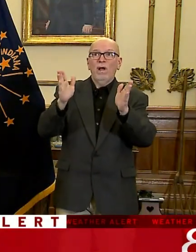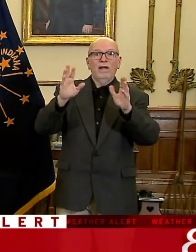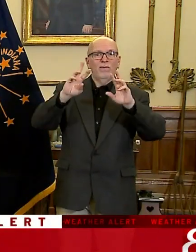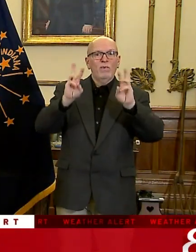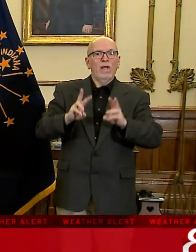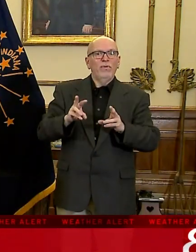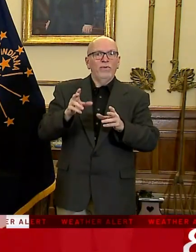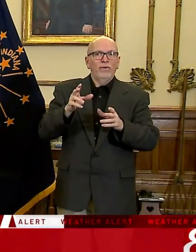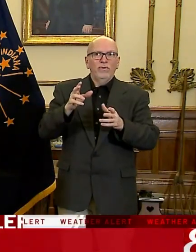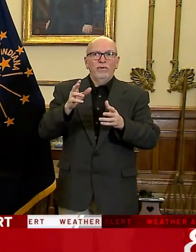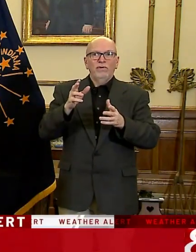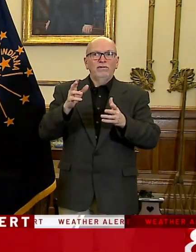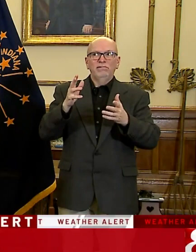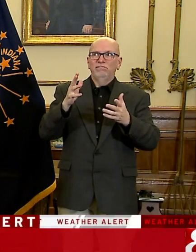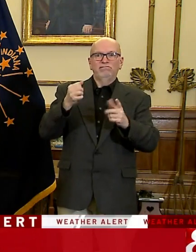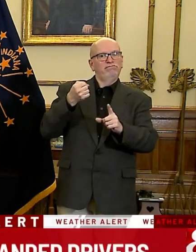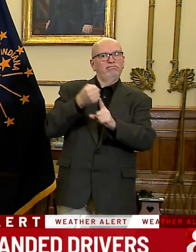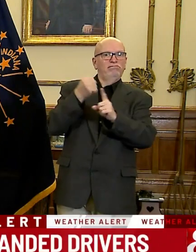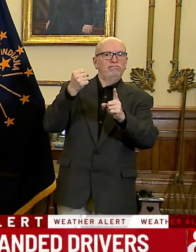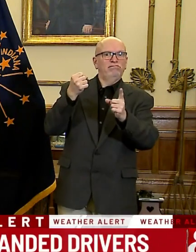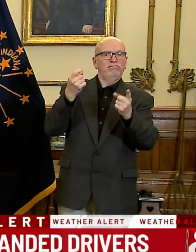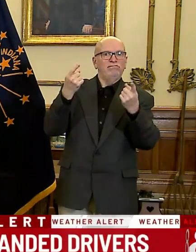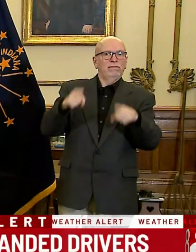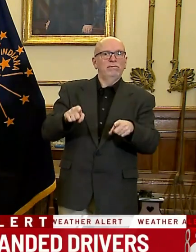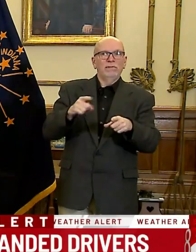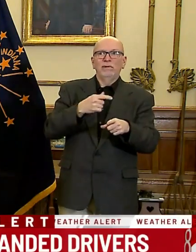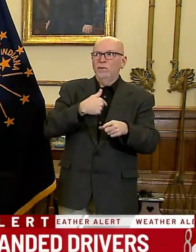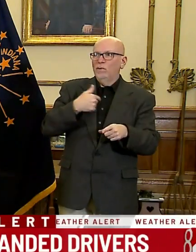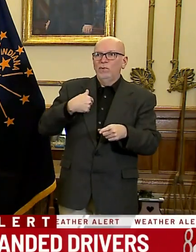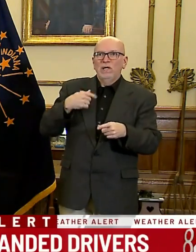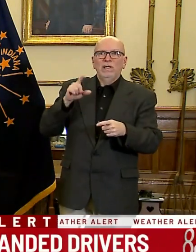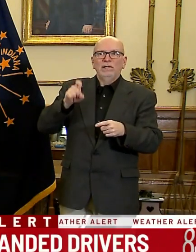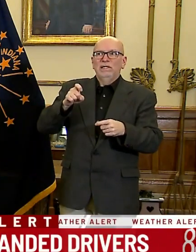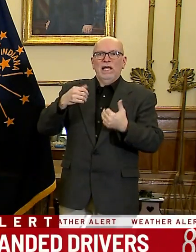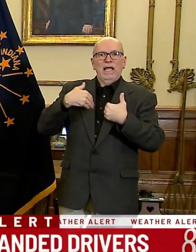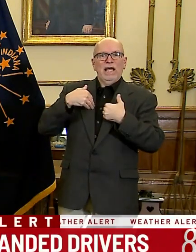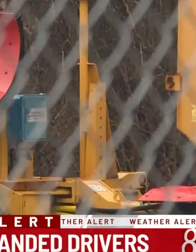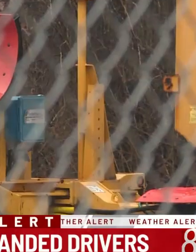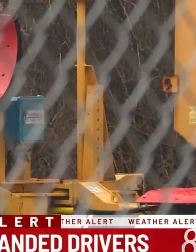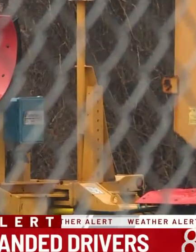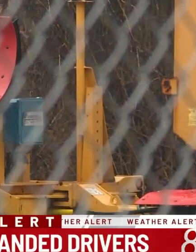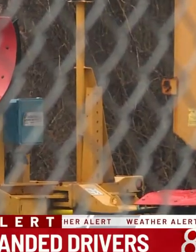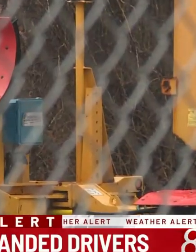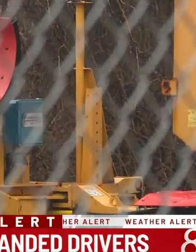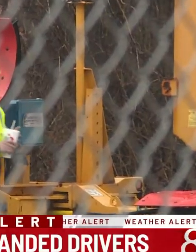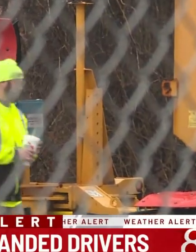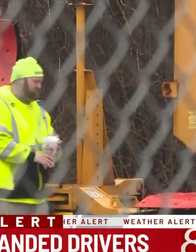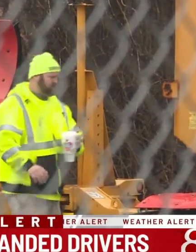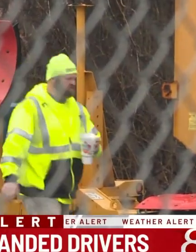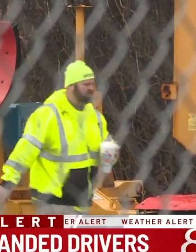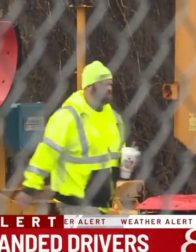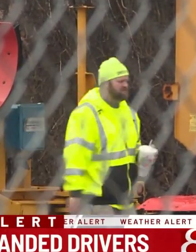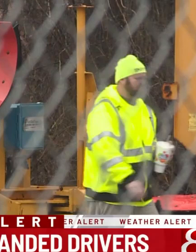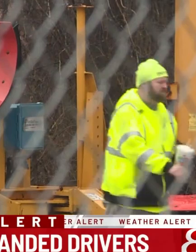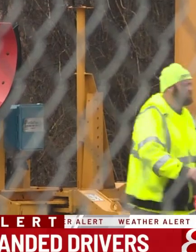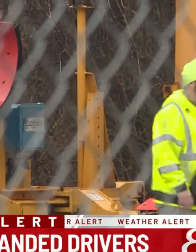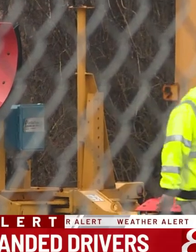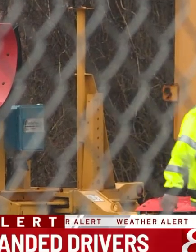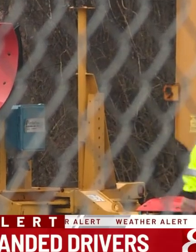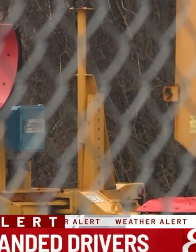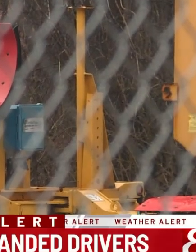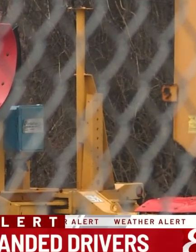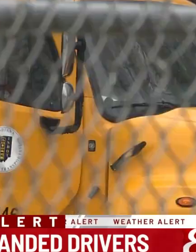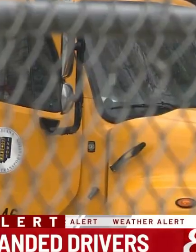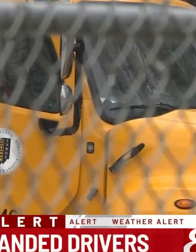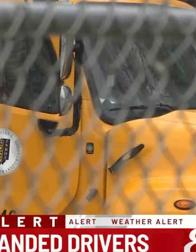event that has prompted us to have a response effort statewide. Some 1,700 N-DOT